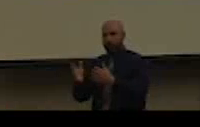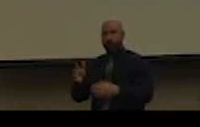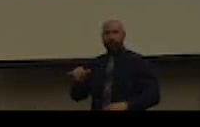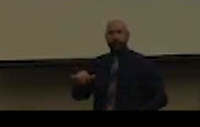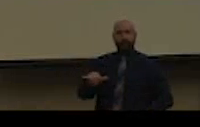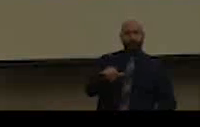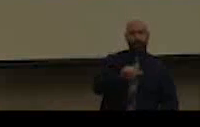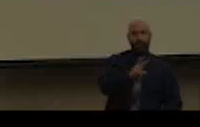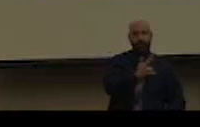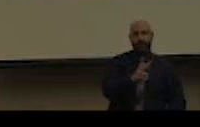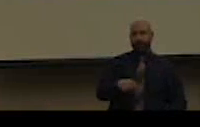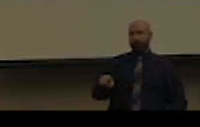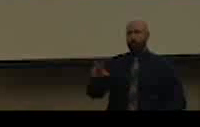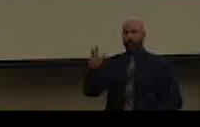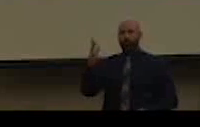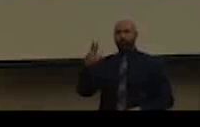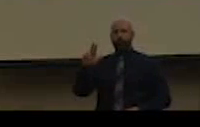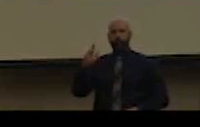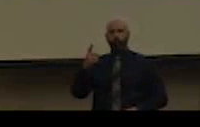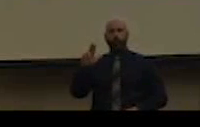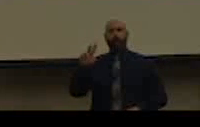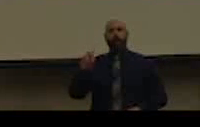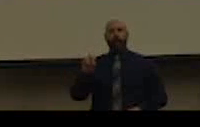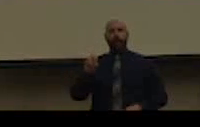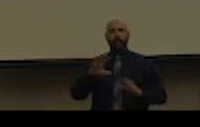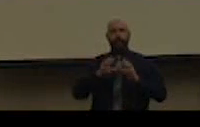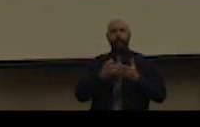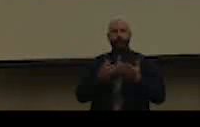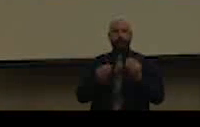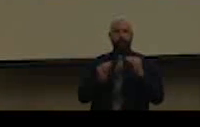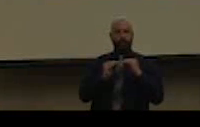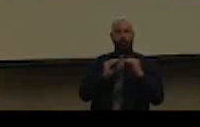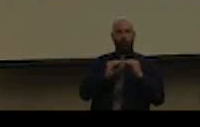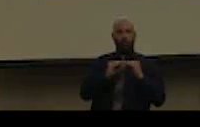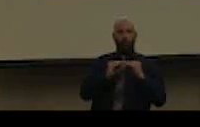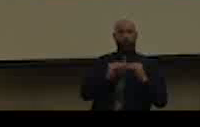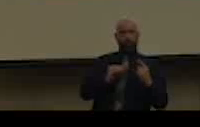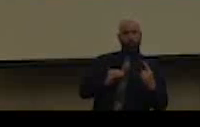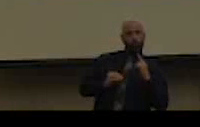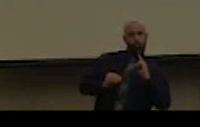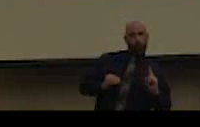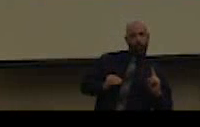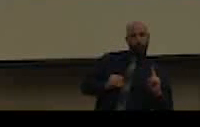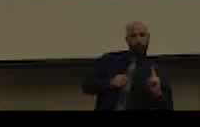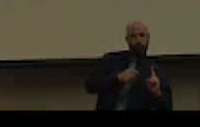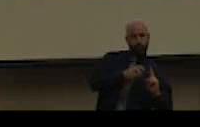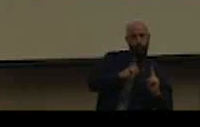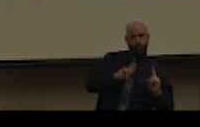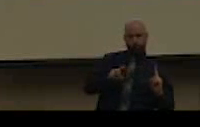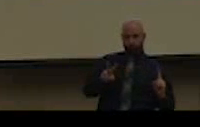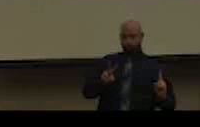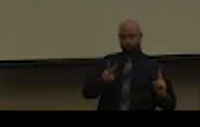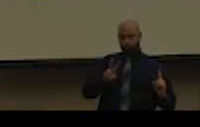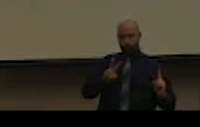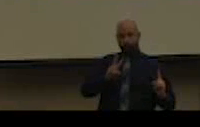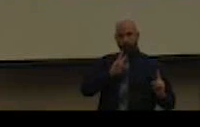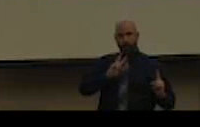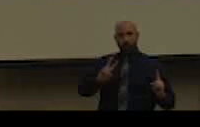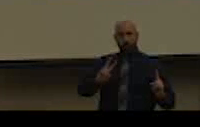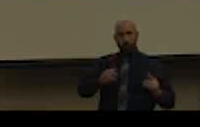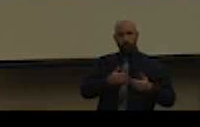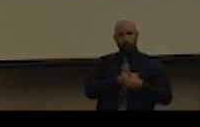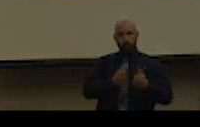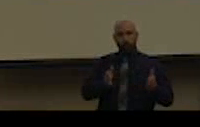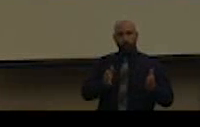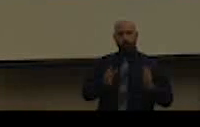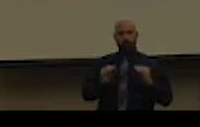classroom. And if anything, there's probably more developmentally that's occurring from that 1-year-old room to the 2-year-old room. And so I think, because